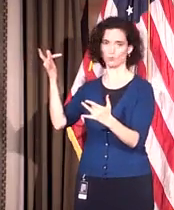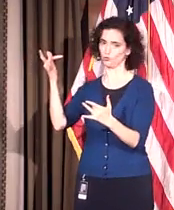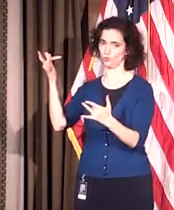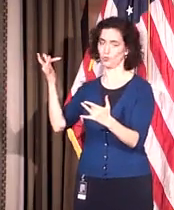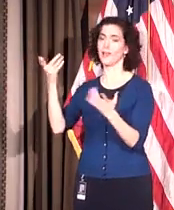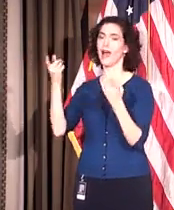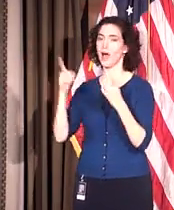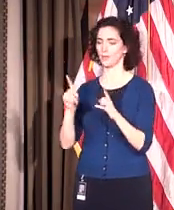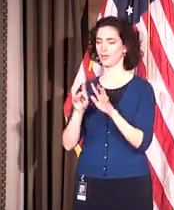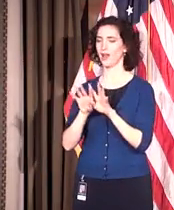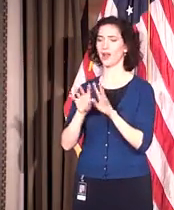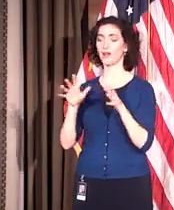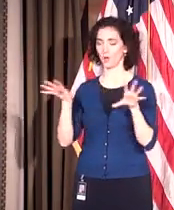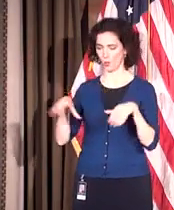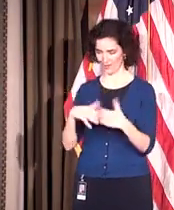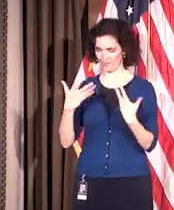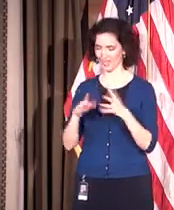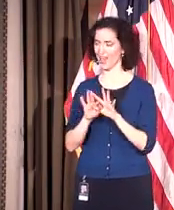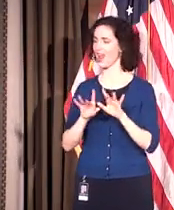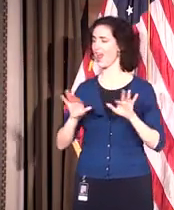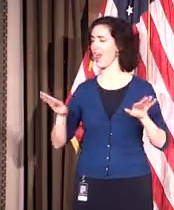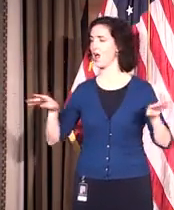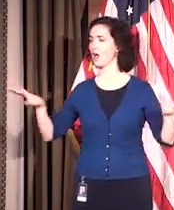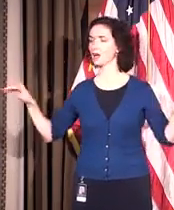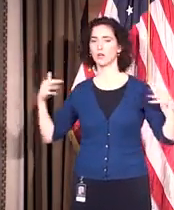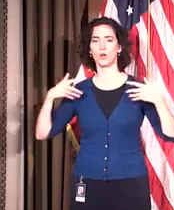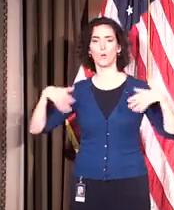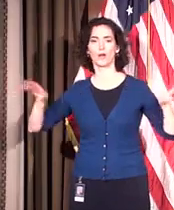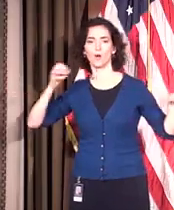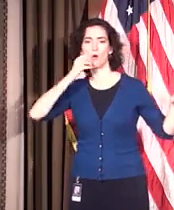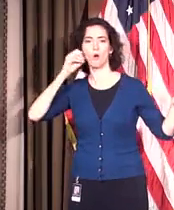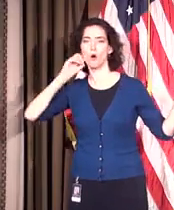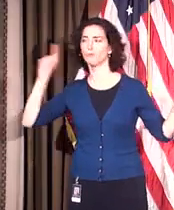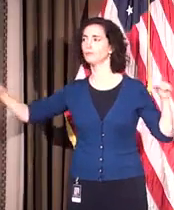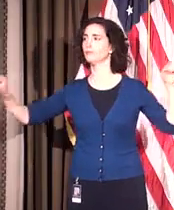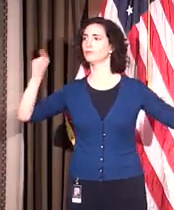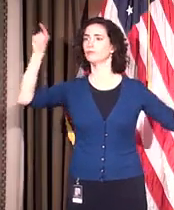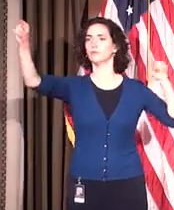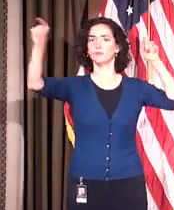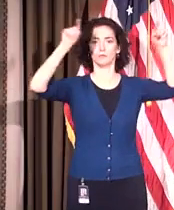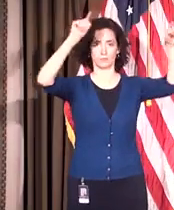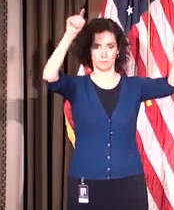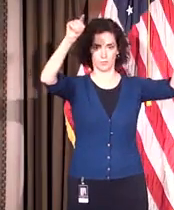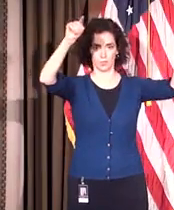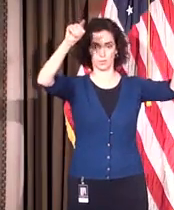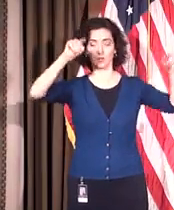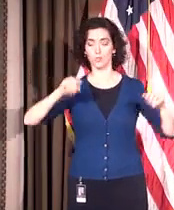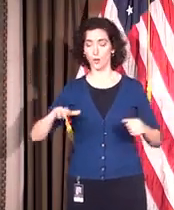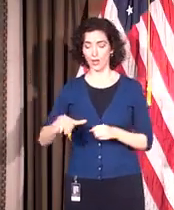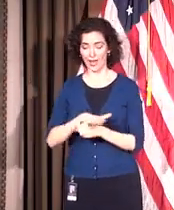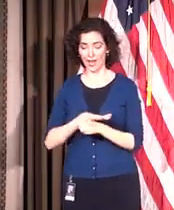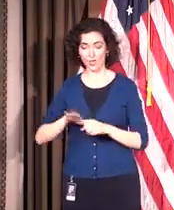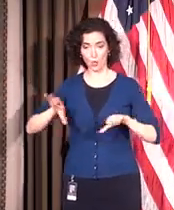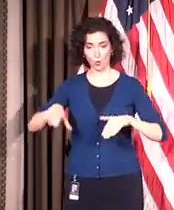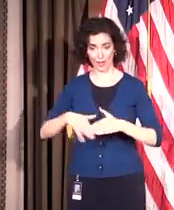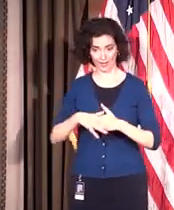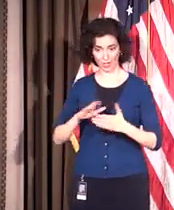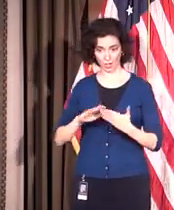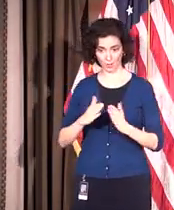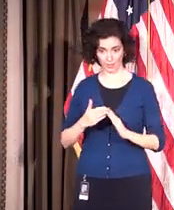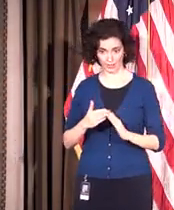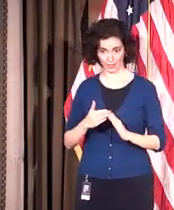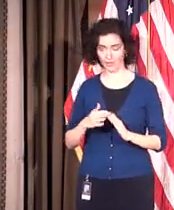home to their communities. In the local community of where that wedding was, they